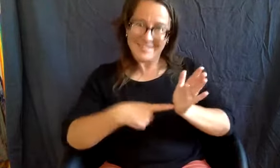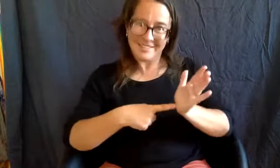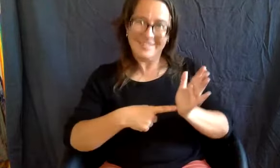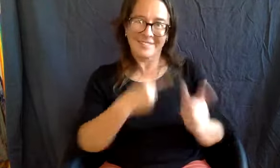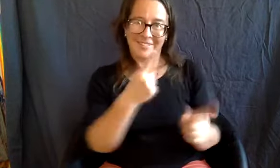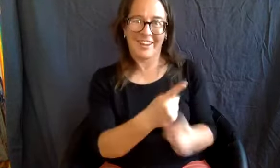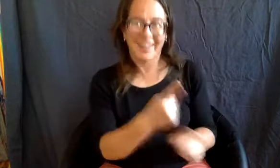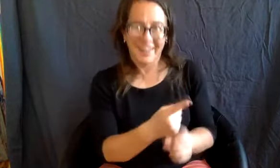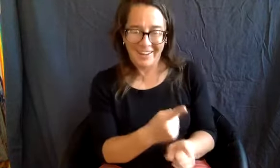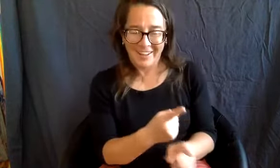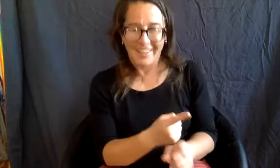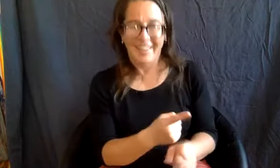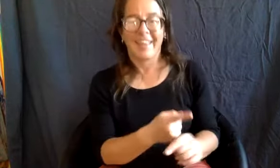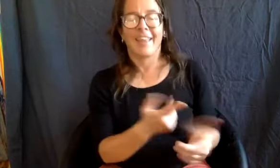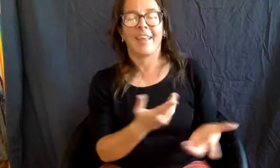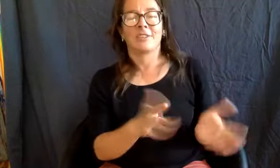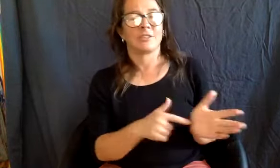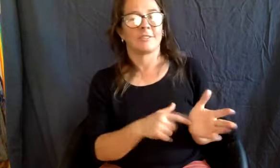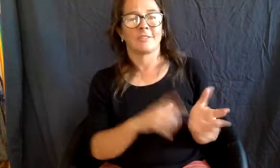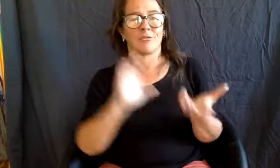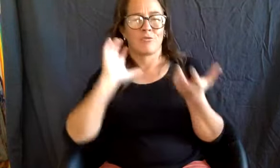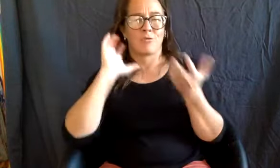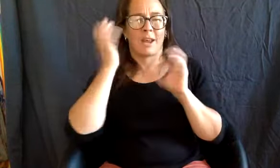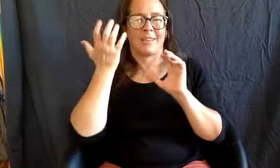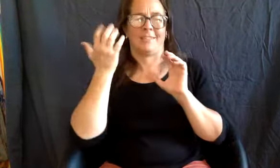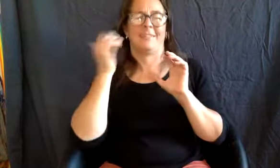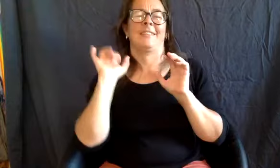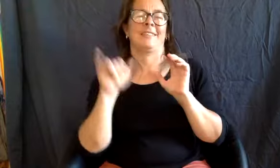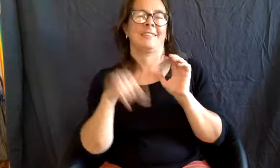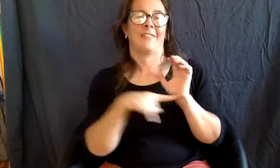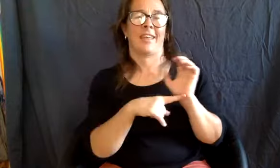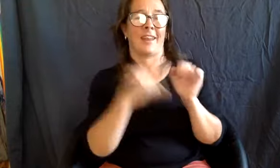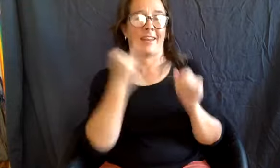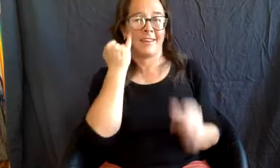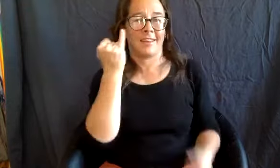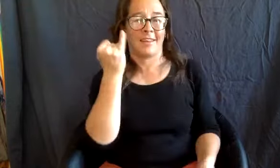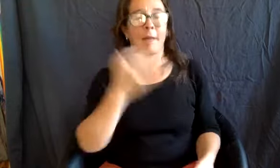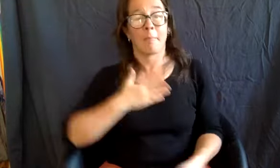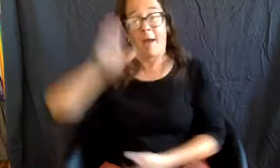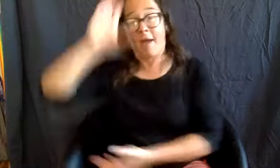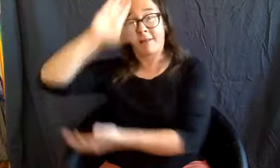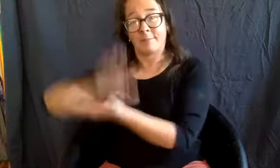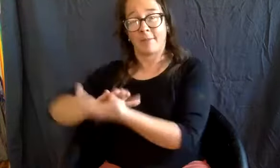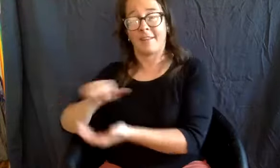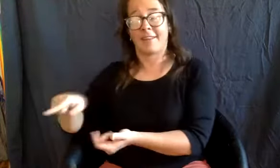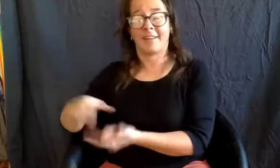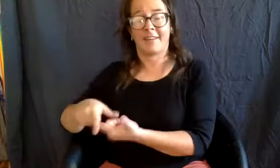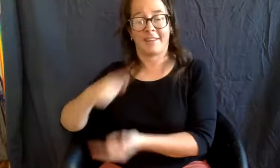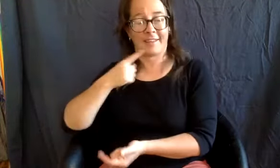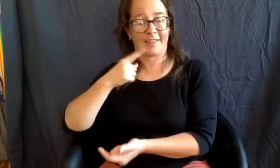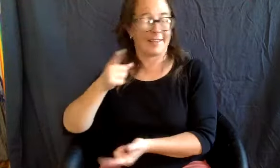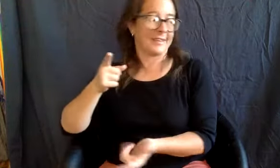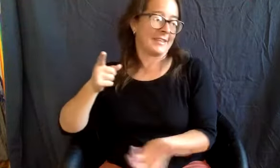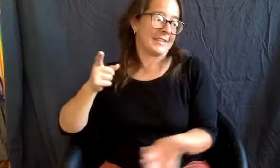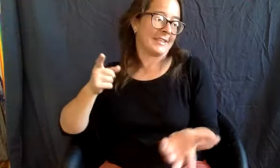freaking LSD. I've been to AA meetings. You're not supposed to start with LSD. You're supposed to start with marijuana. And then you work your way up, not